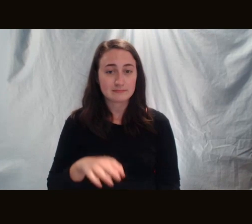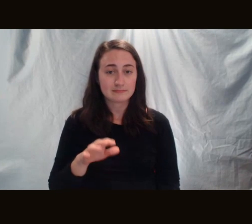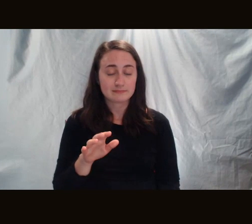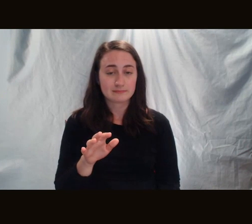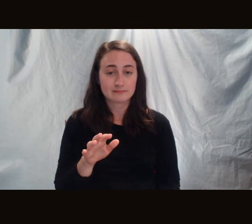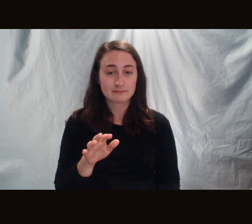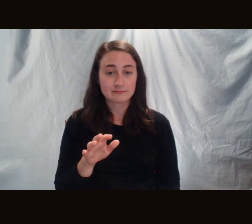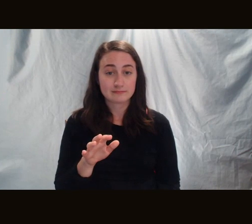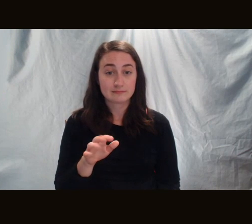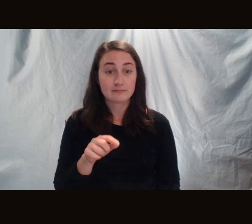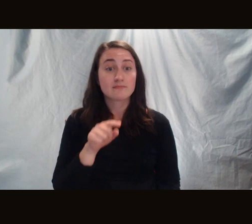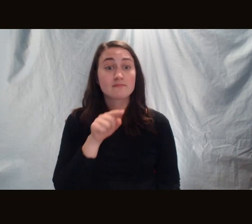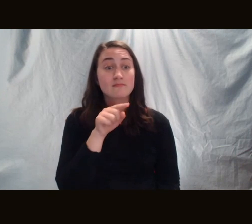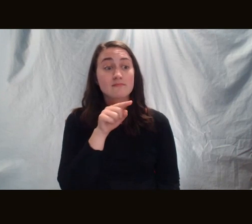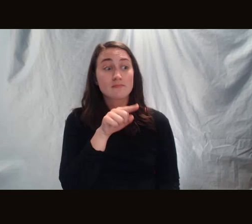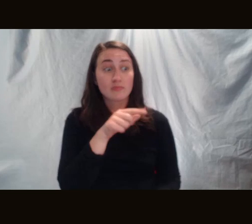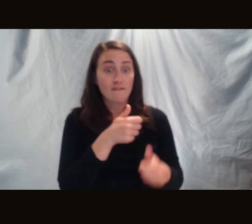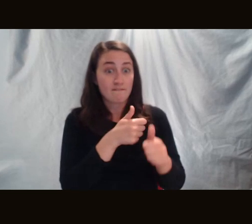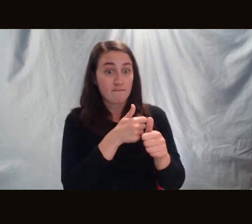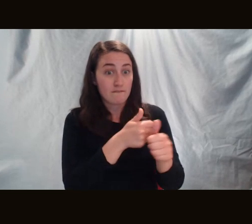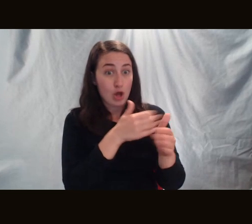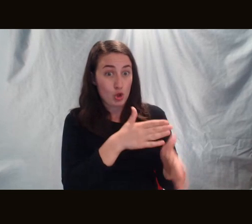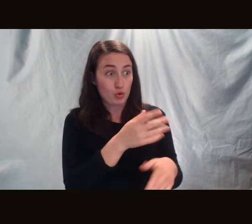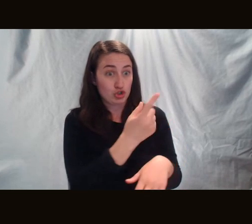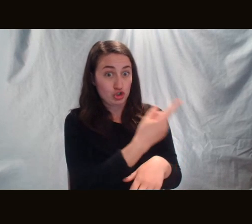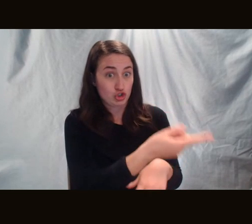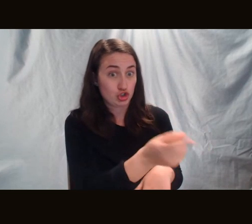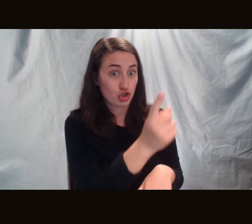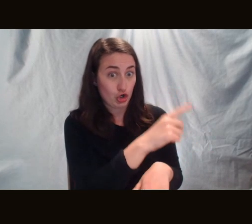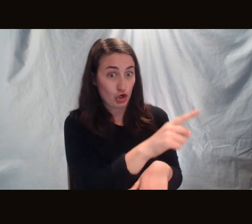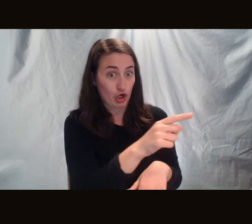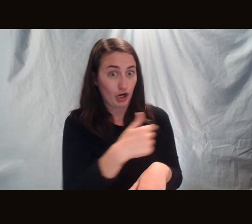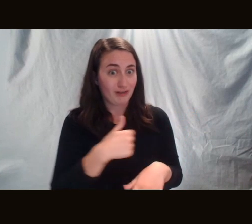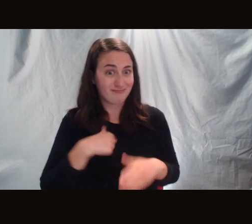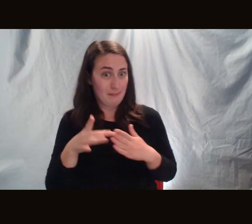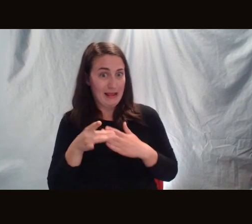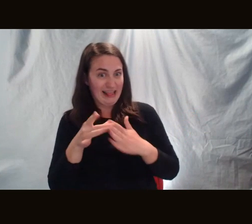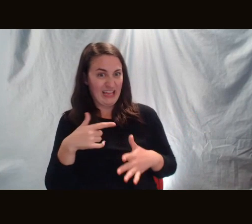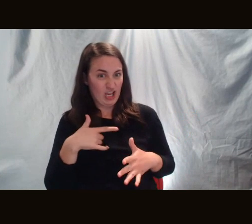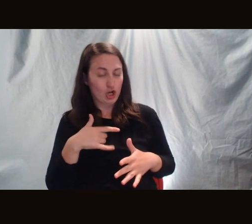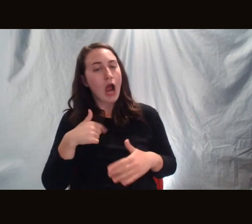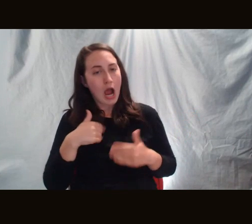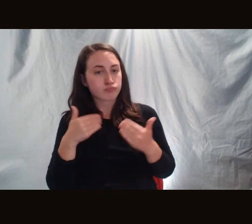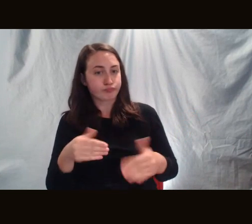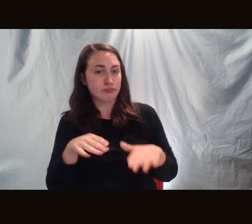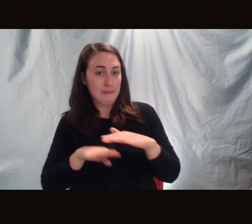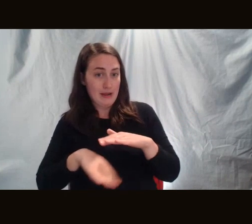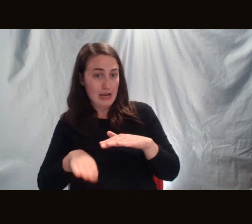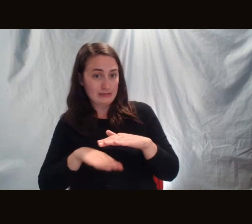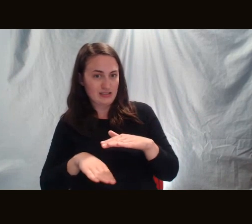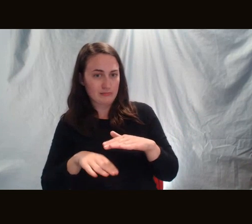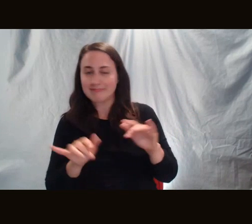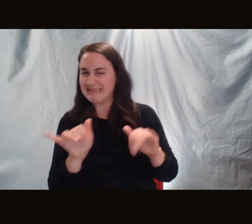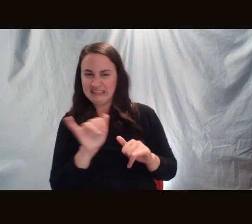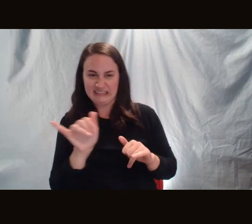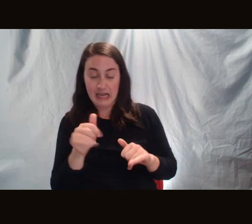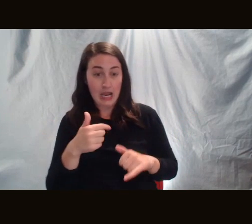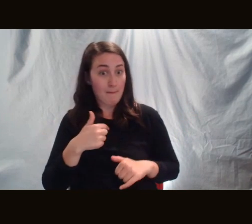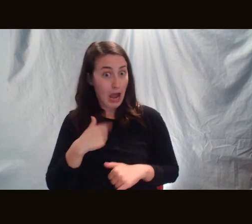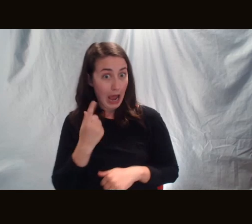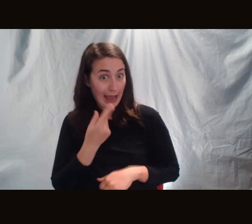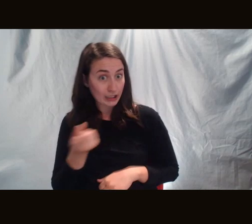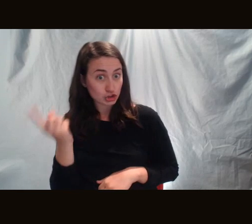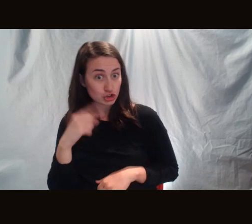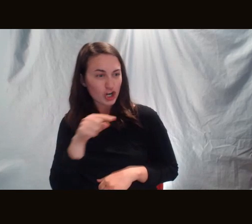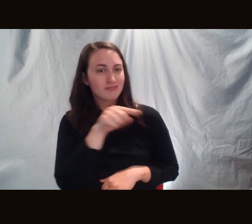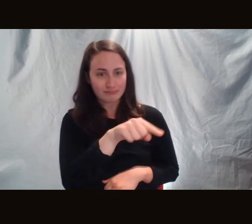the followers turning, the leads keep doing the basic step. Notice how while I'm turning, Felicita continues to